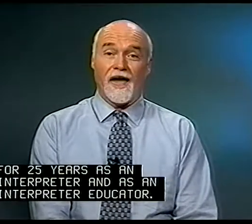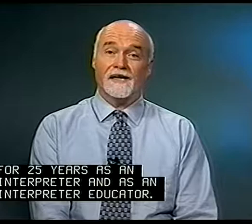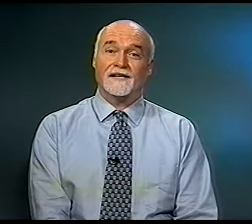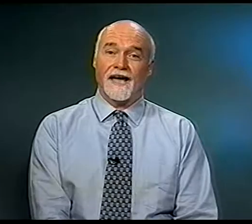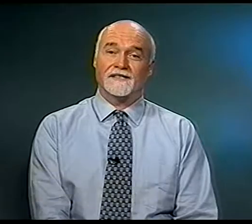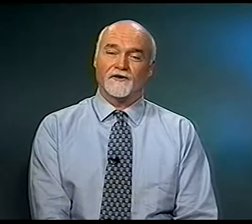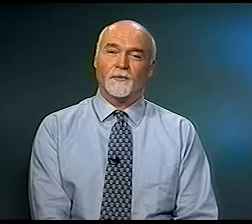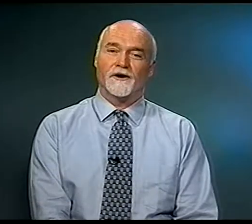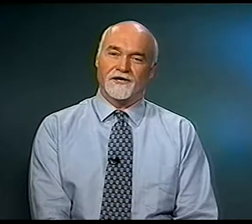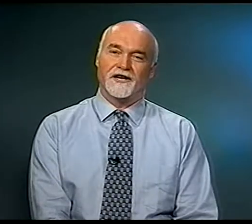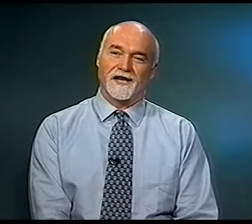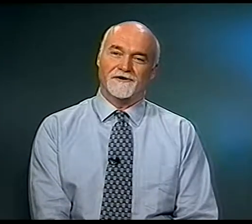and as an interpreter educator.